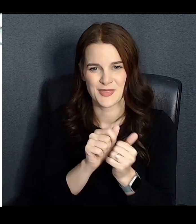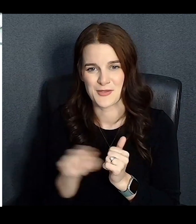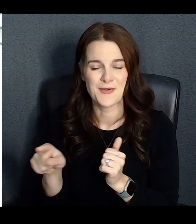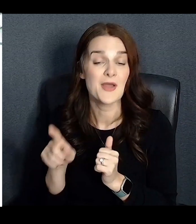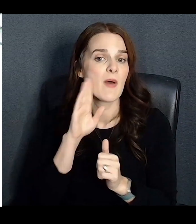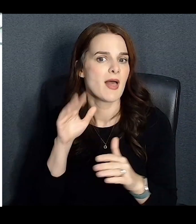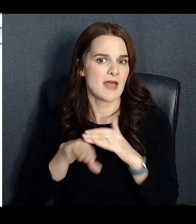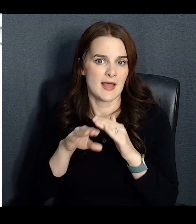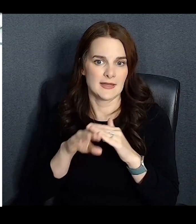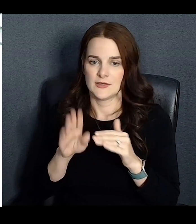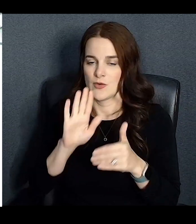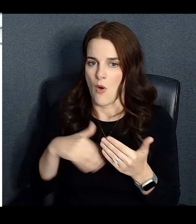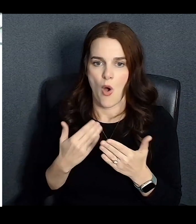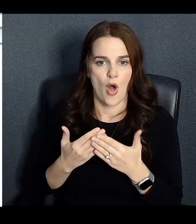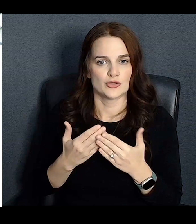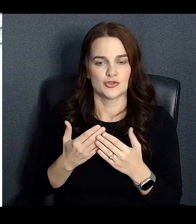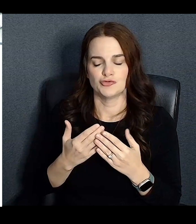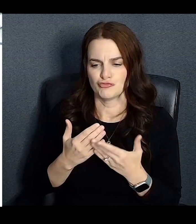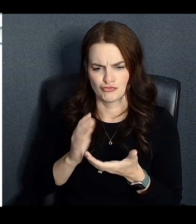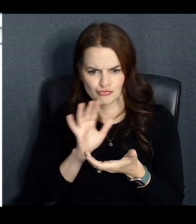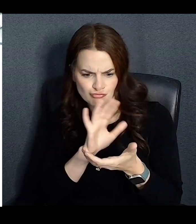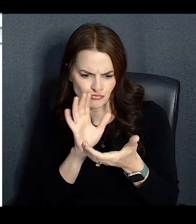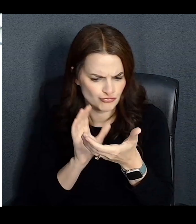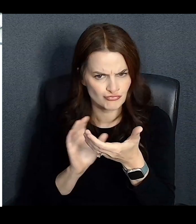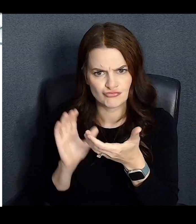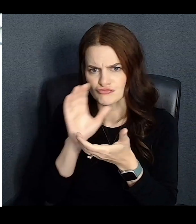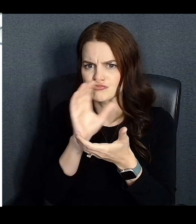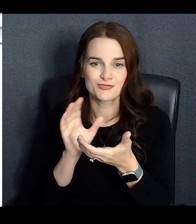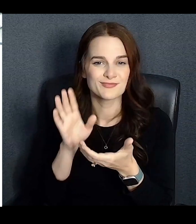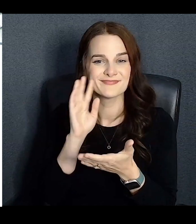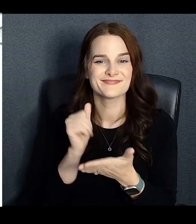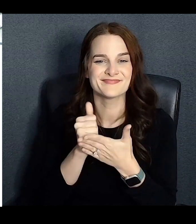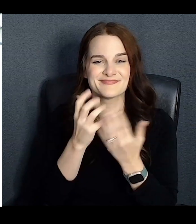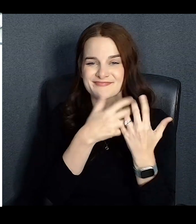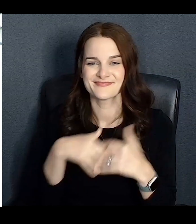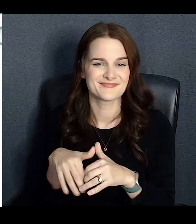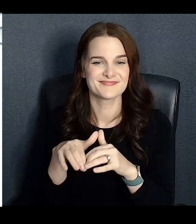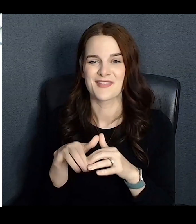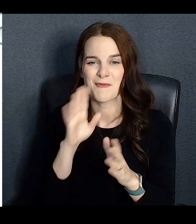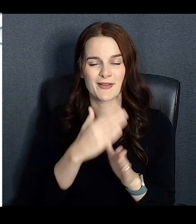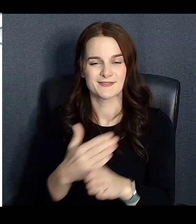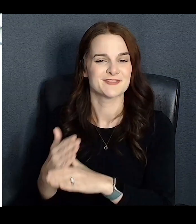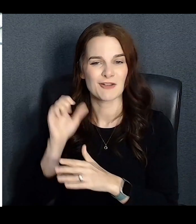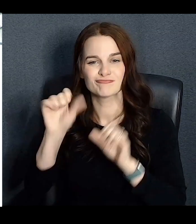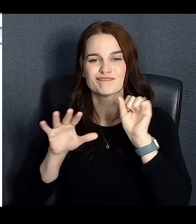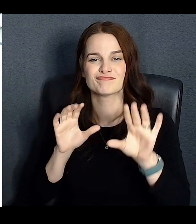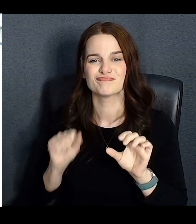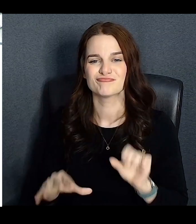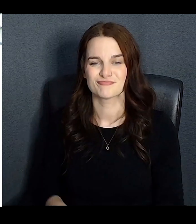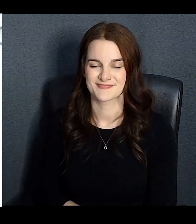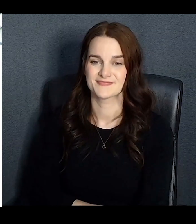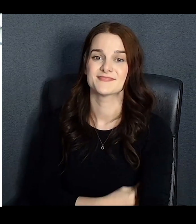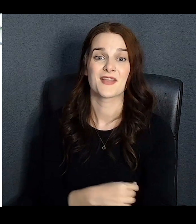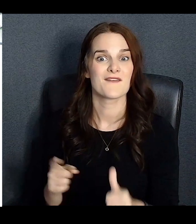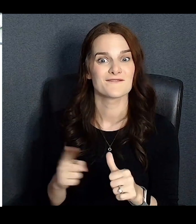you. Again, you'll have access to all of this and time to explore, and we're here to help you work this all out. So we're just going to share a bunch of stuff.